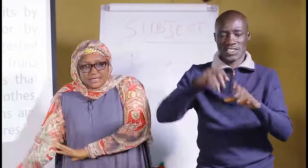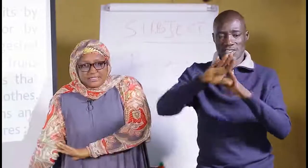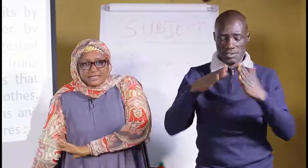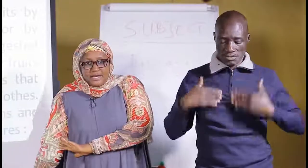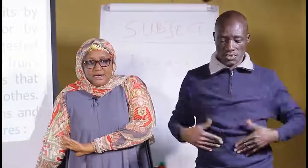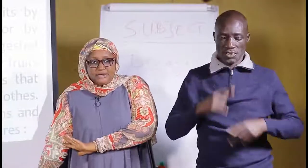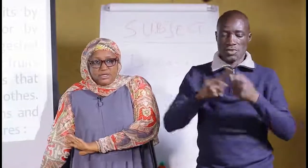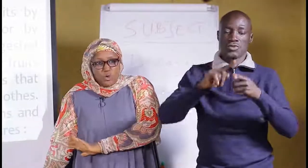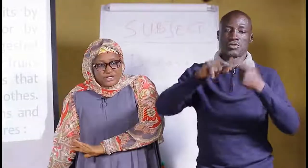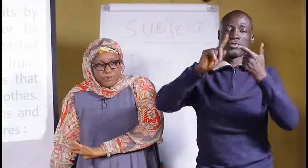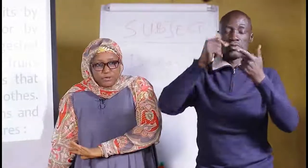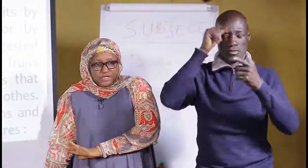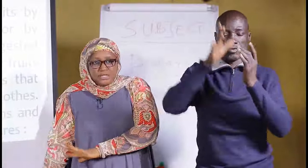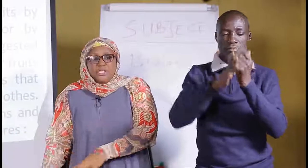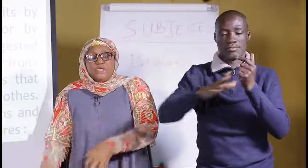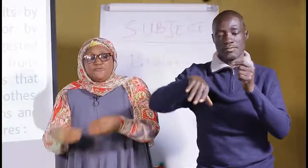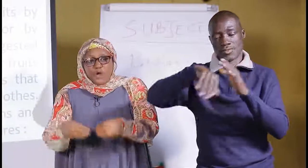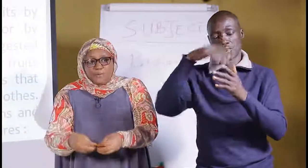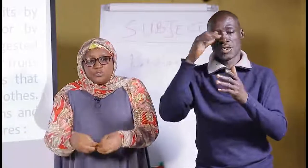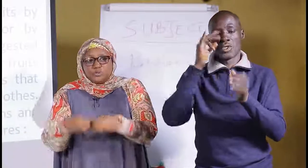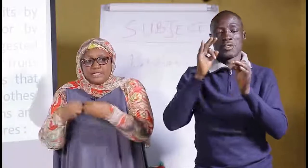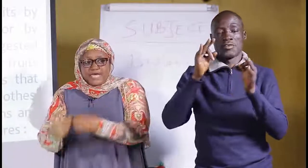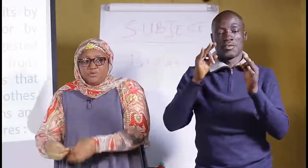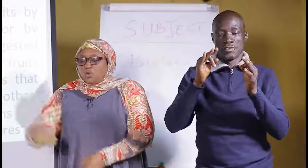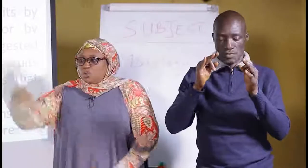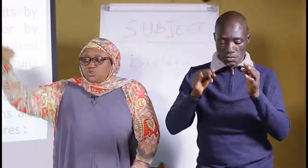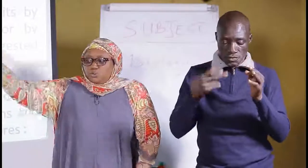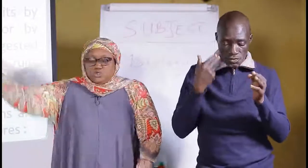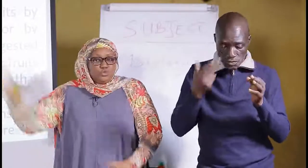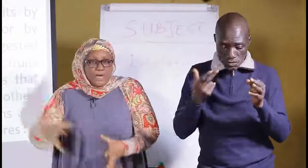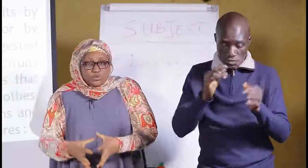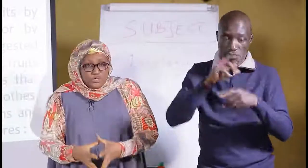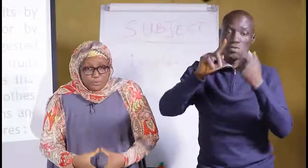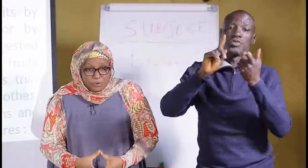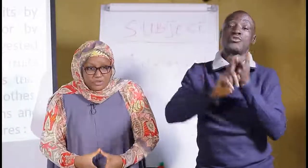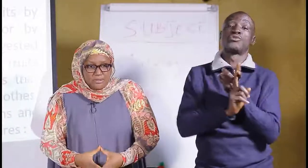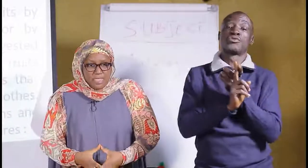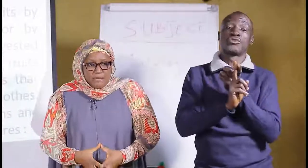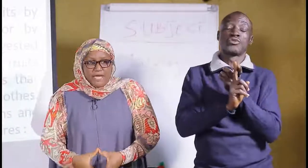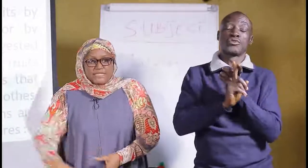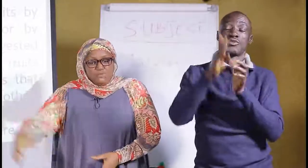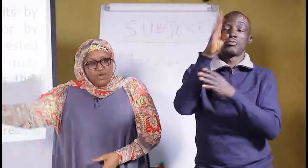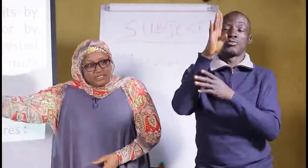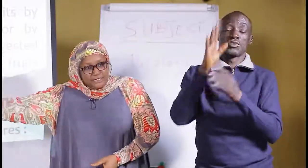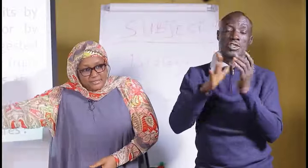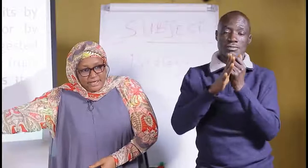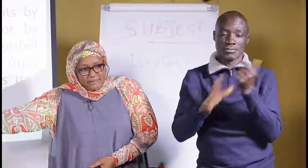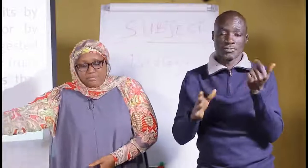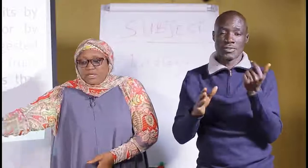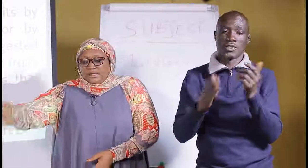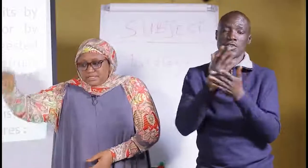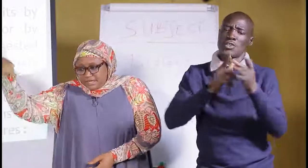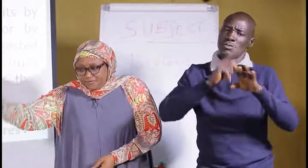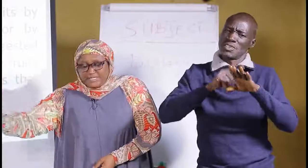go to pass your waste product, if you happen to be the type that go to the bush to pass waste product, by the time you excrete